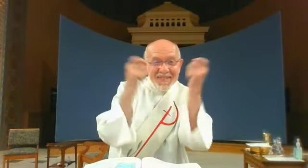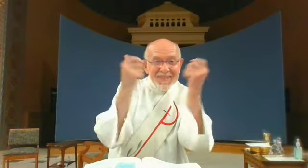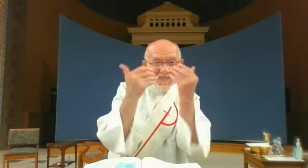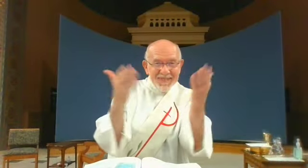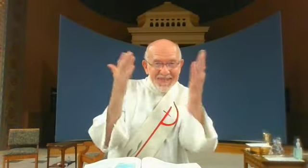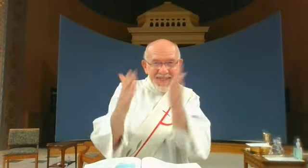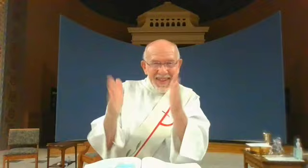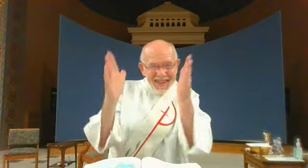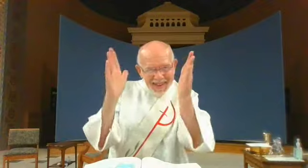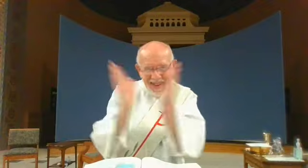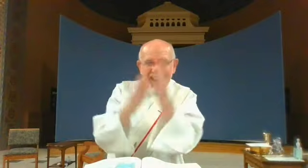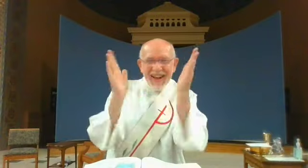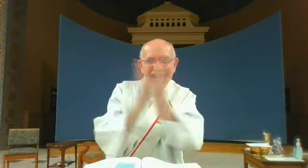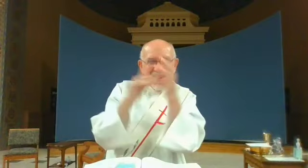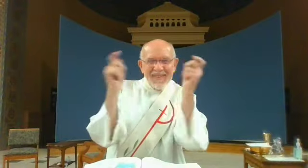Alleluia. Alleluia.